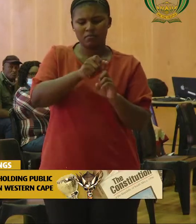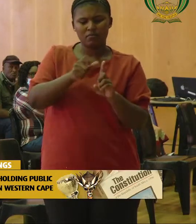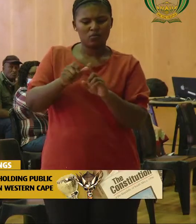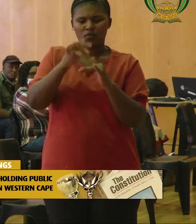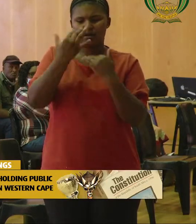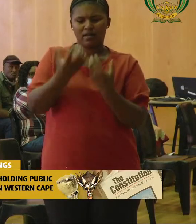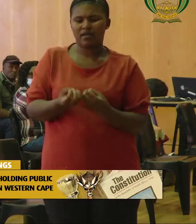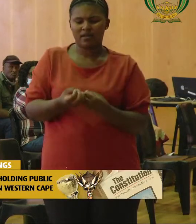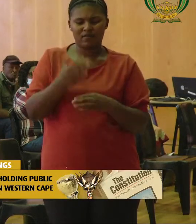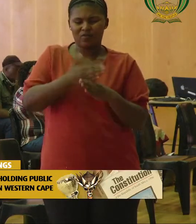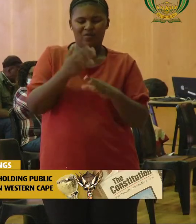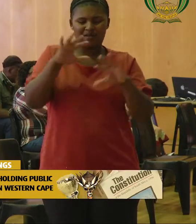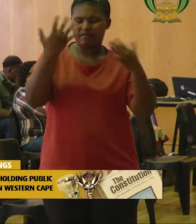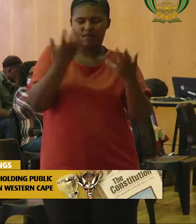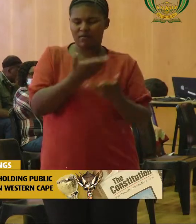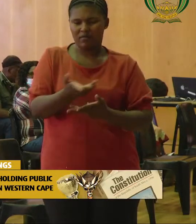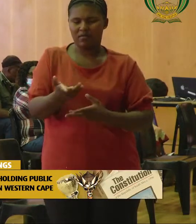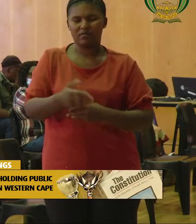you know how it works.